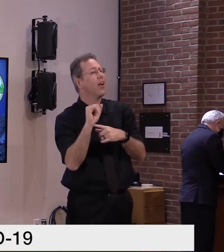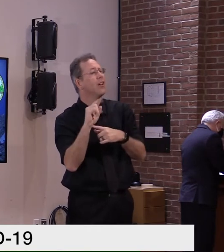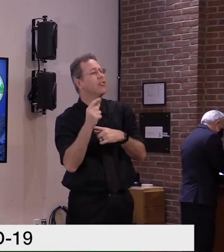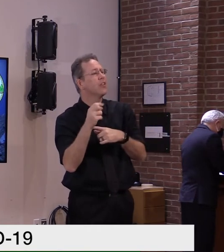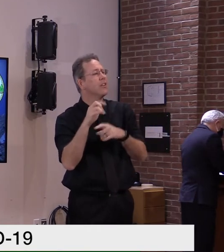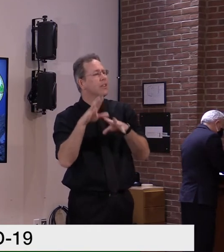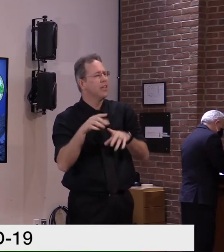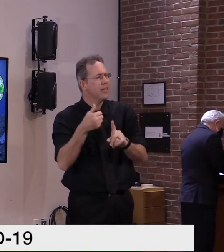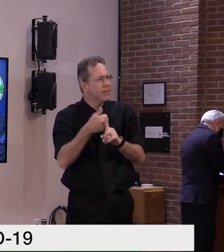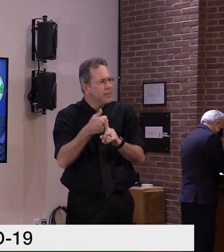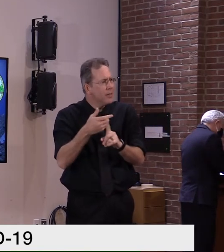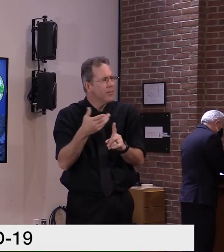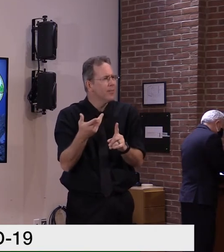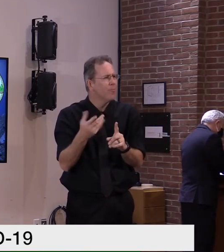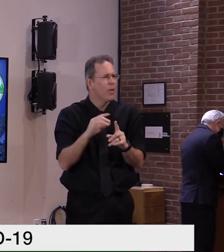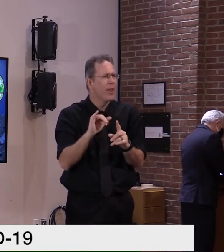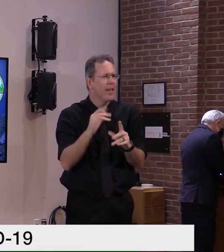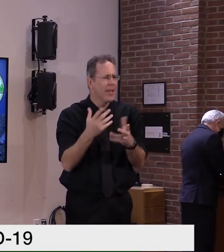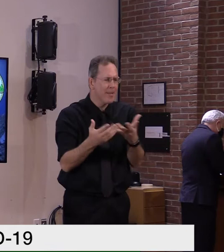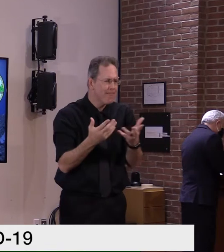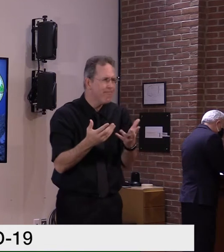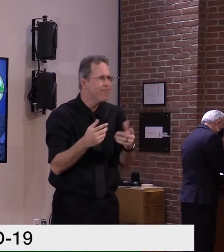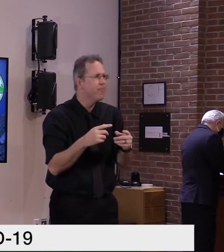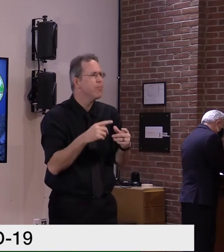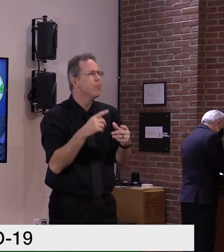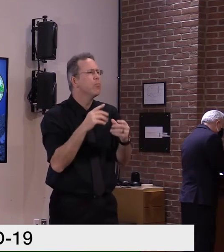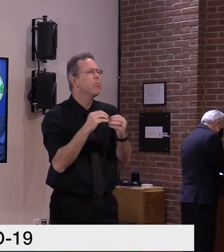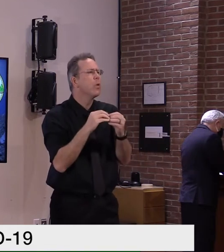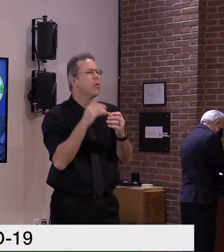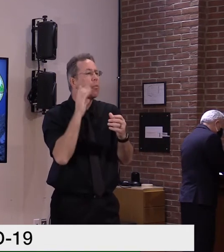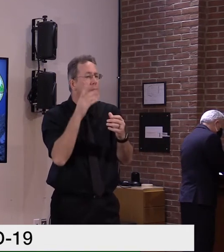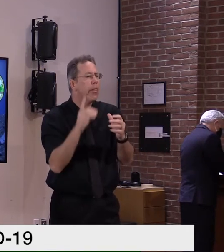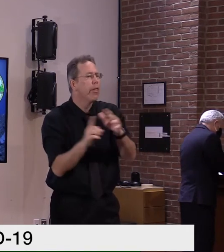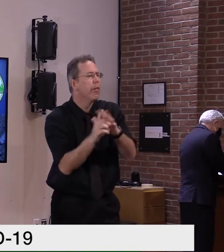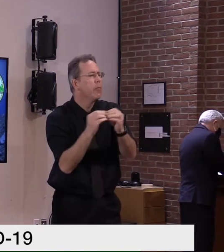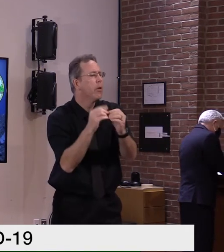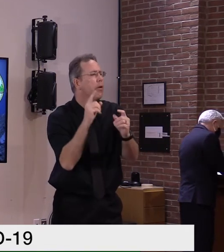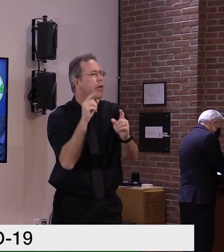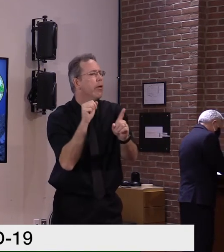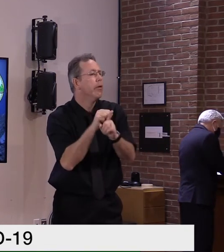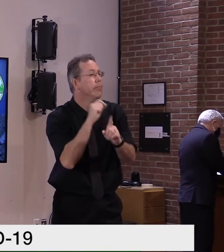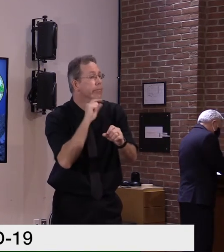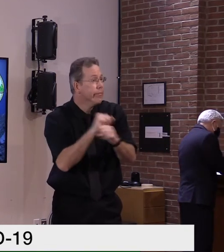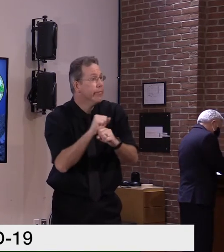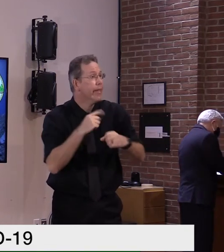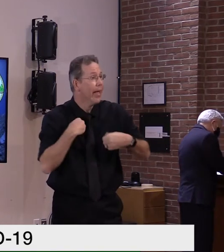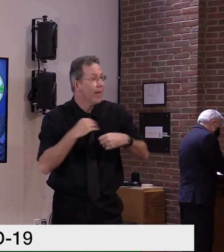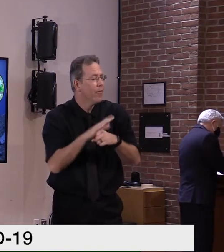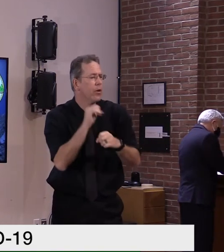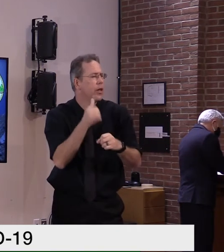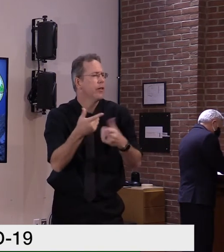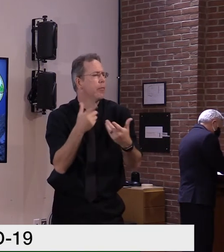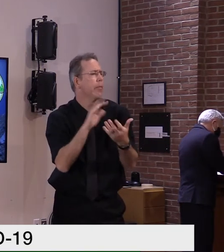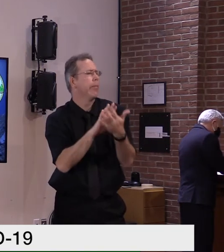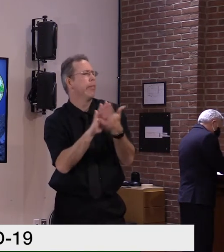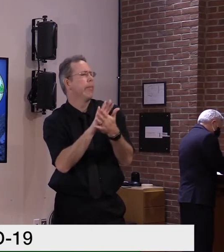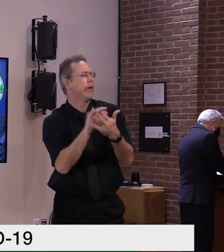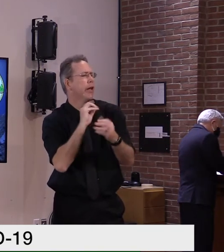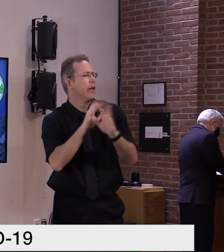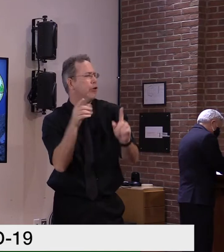are up, so it is more accurate. As well, I think the and Commissioner Pichek might be